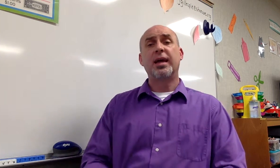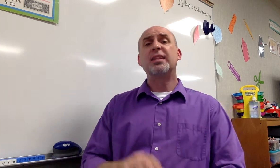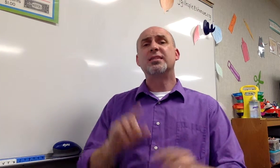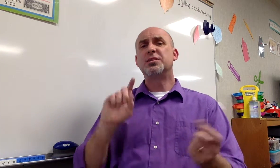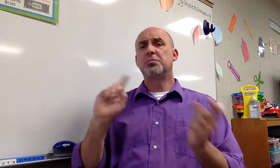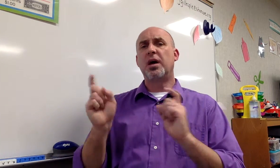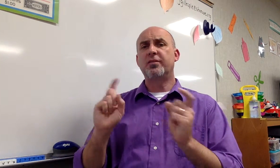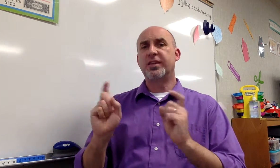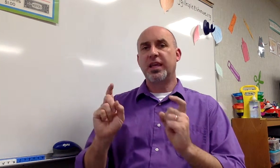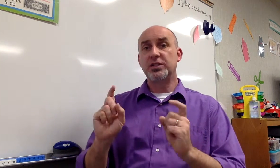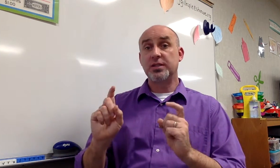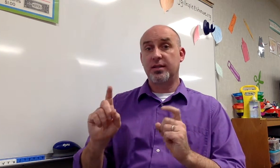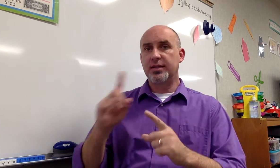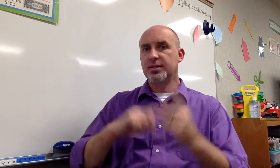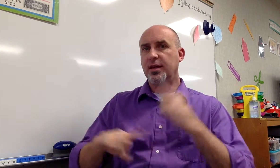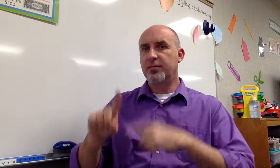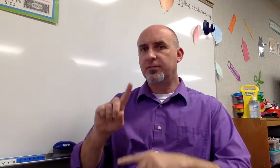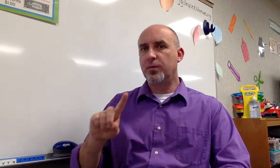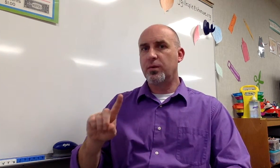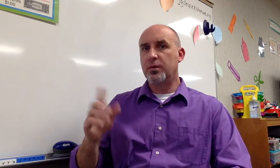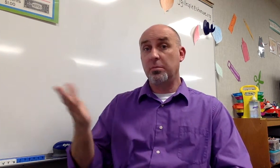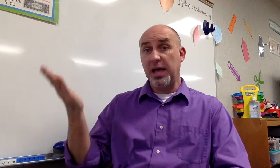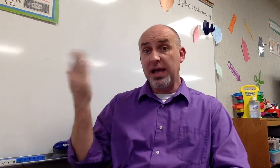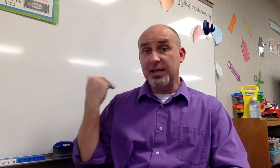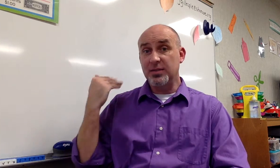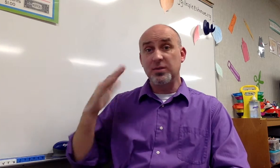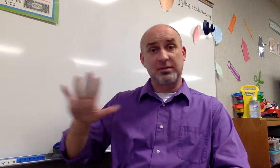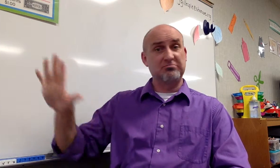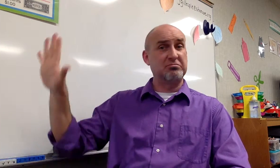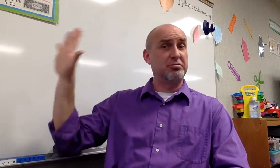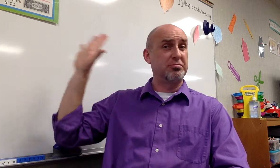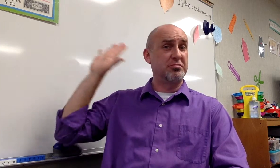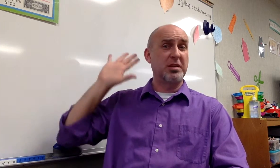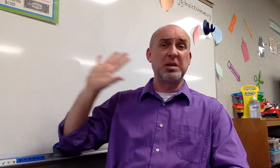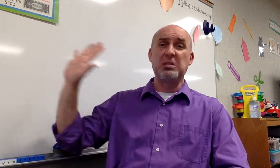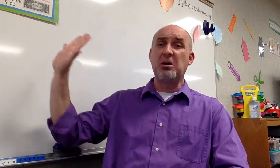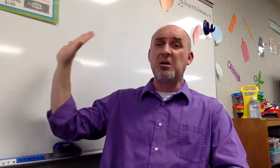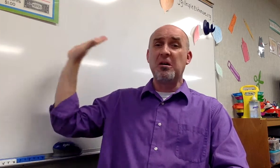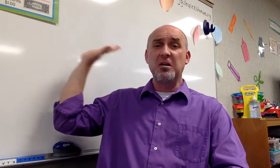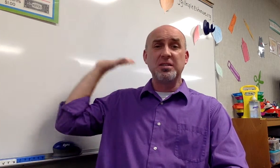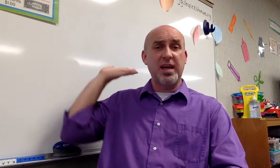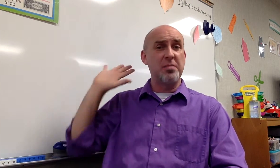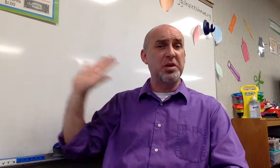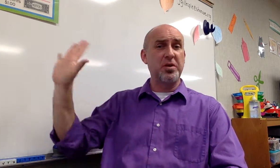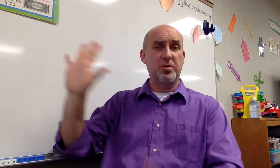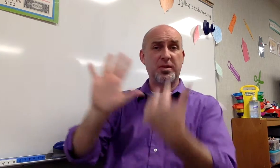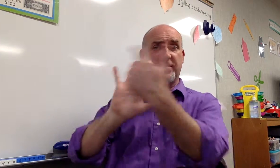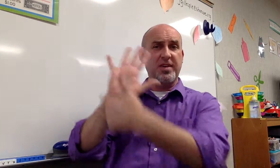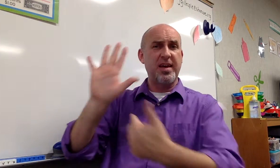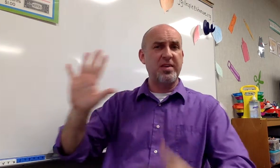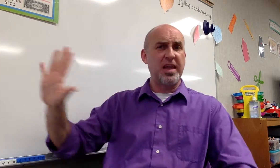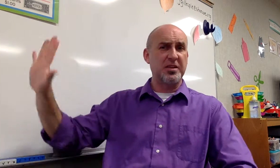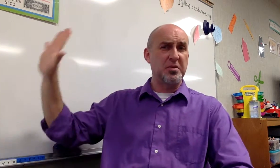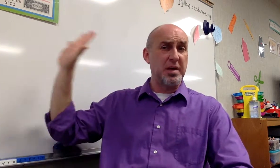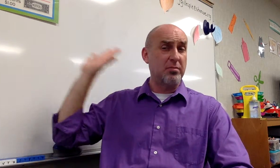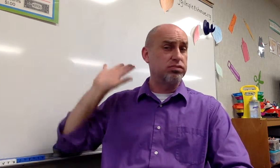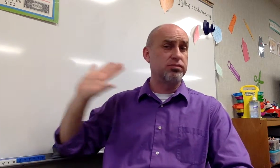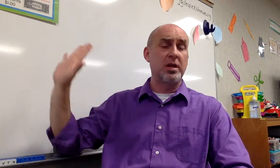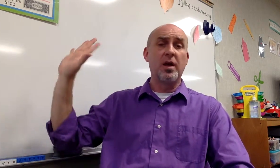And there's some modifications on that sign for the past. It could be a long time ago with the 5 hand going back, or